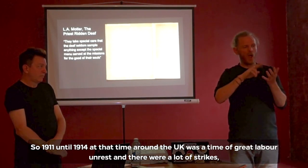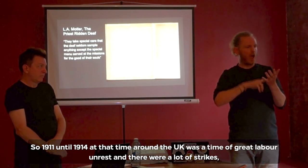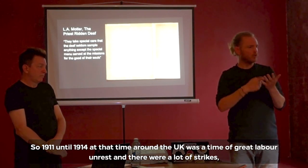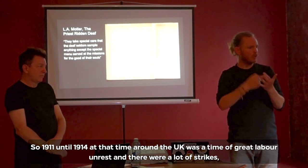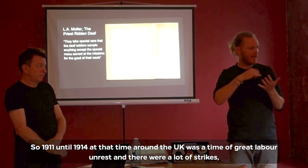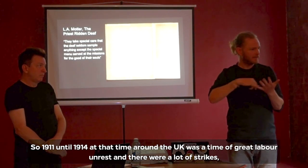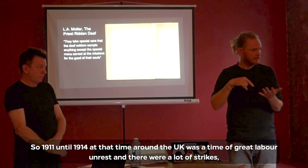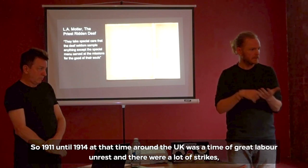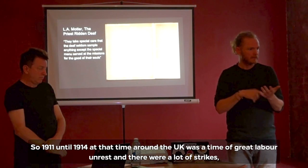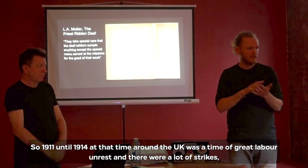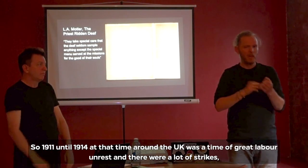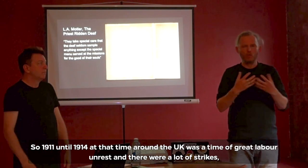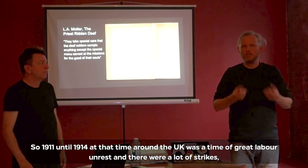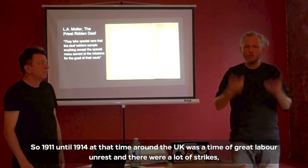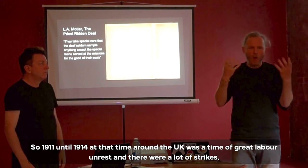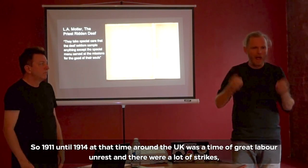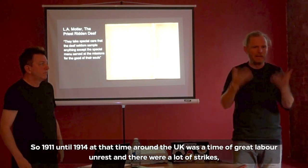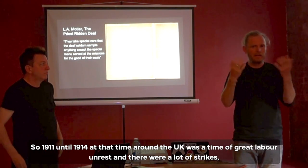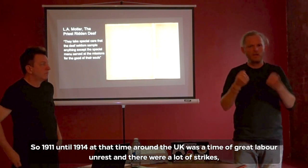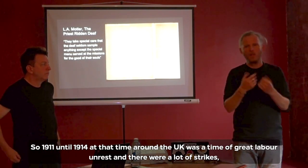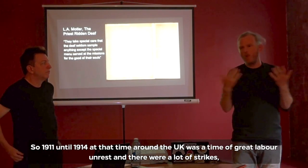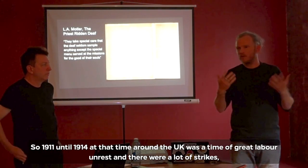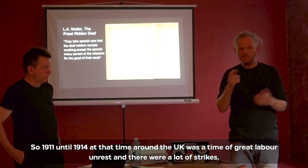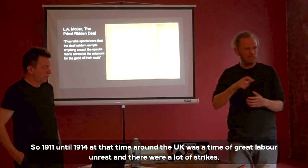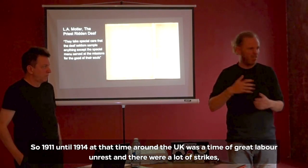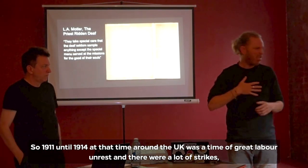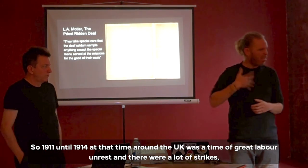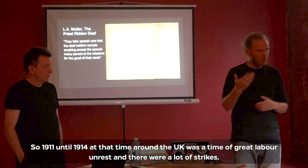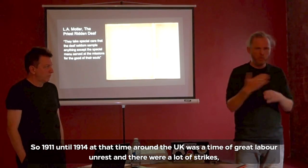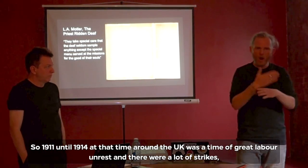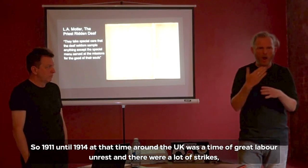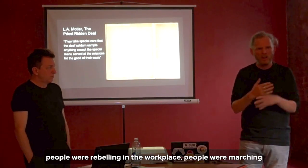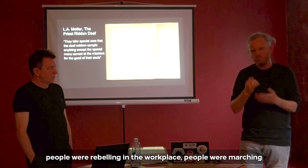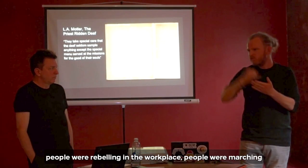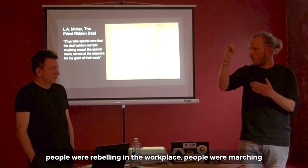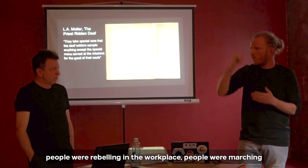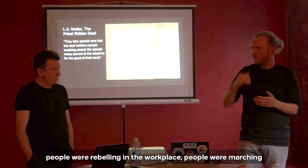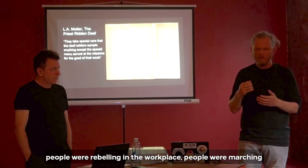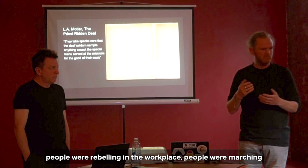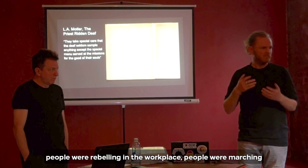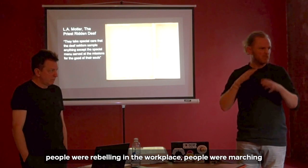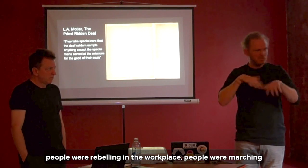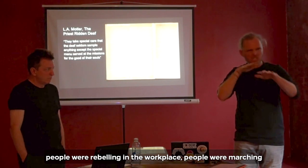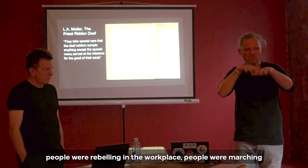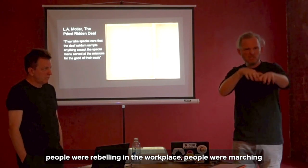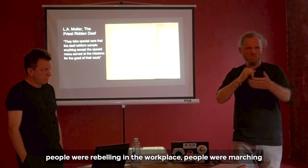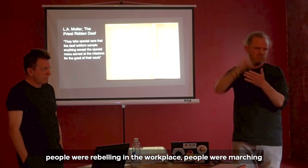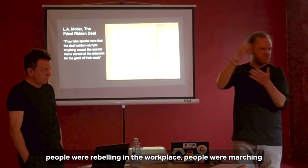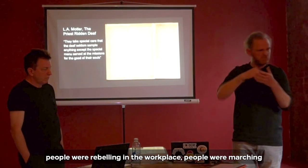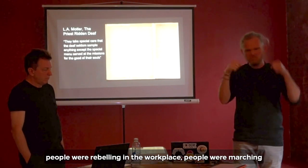was known as the time of great labour unrest. There were a lot of strikes, people were rebelling in the workplace, people were